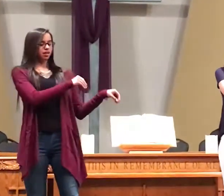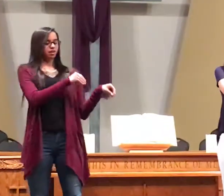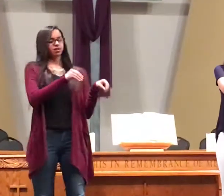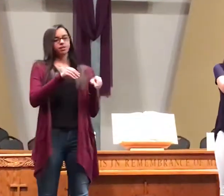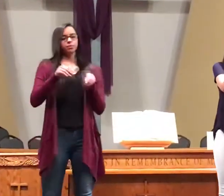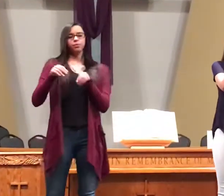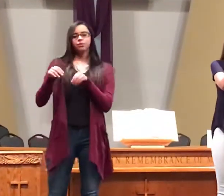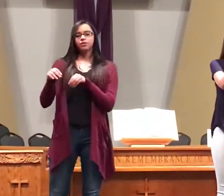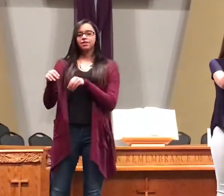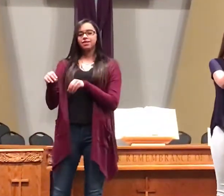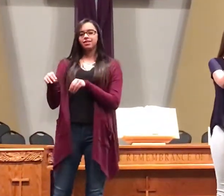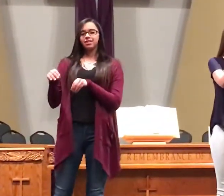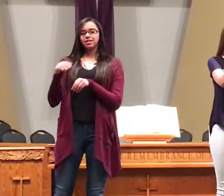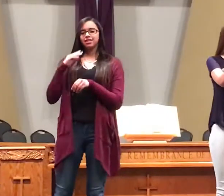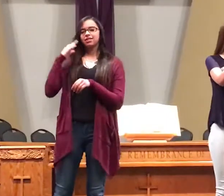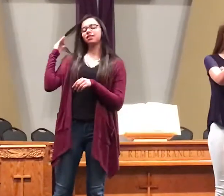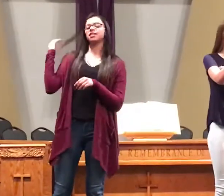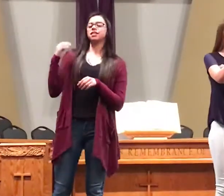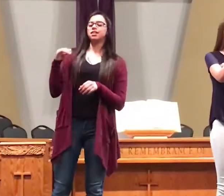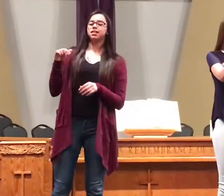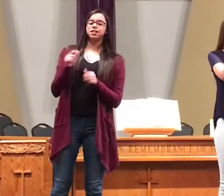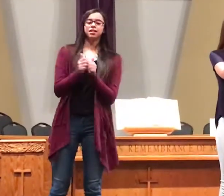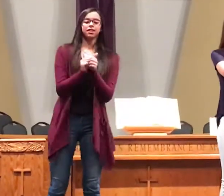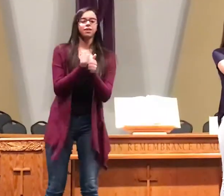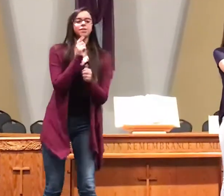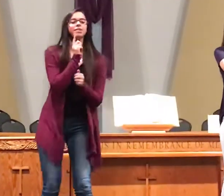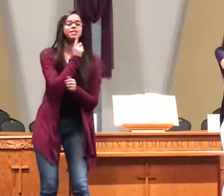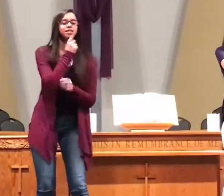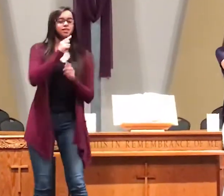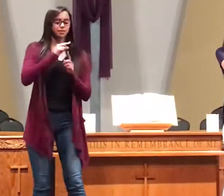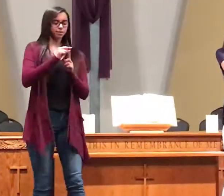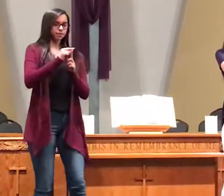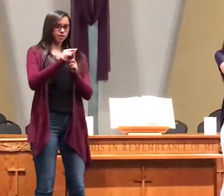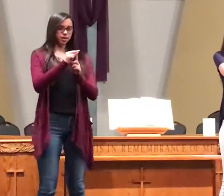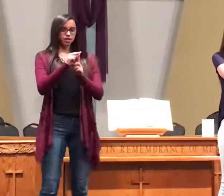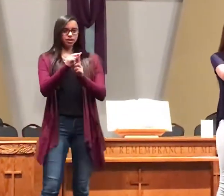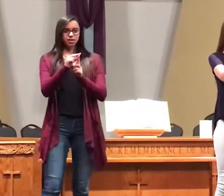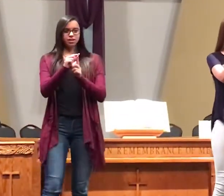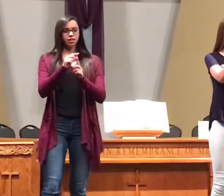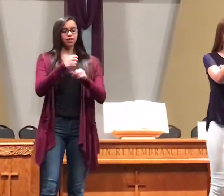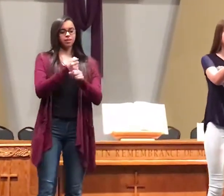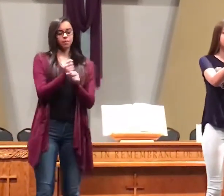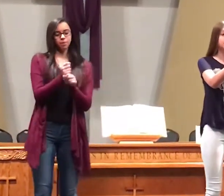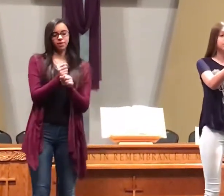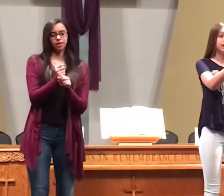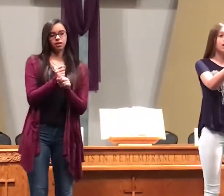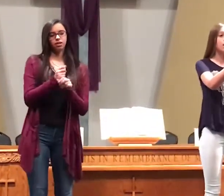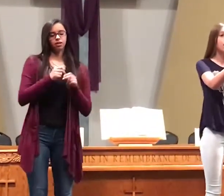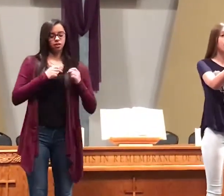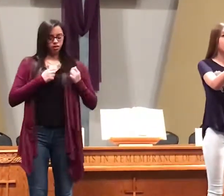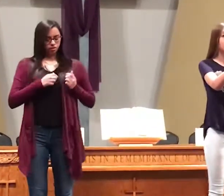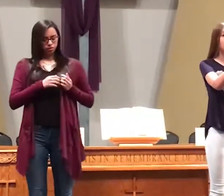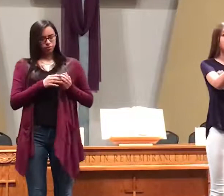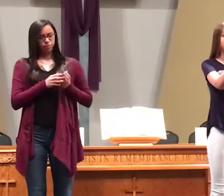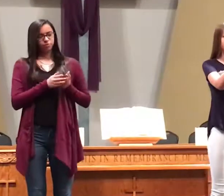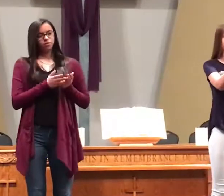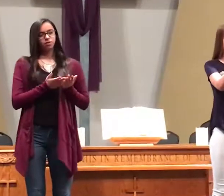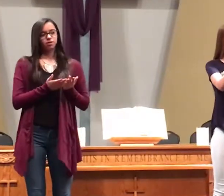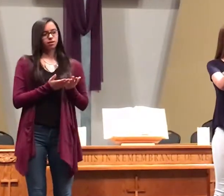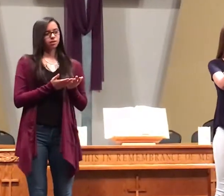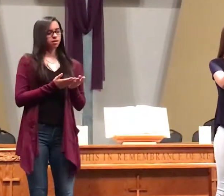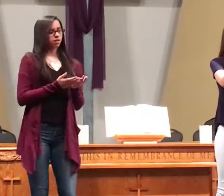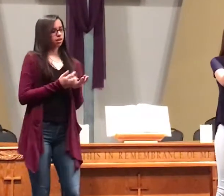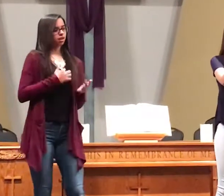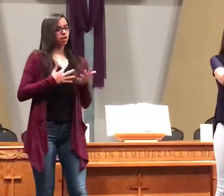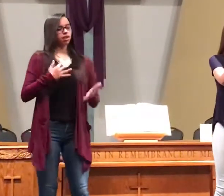in a motion. Like how a single word can make a heart open.